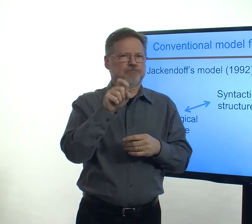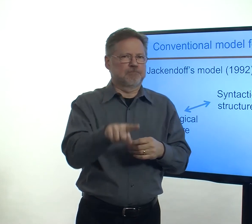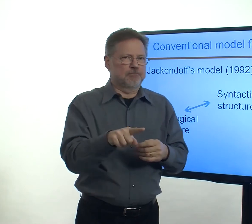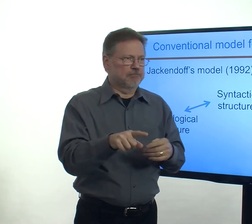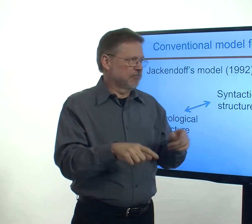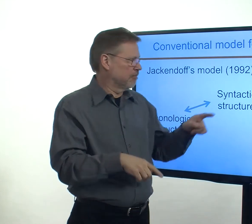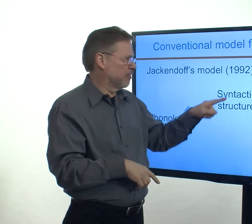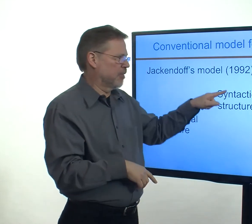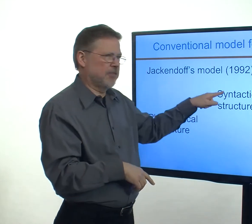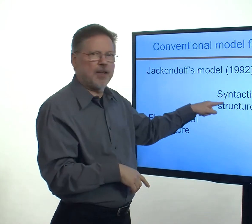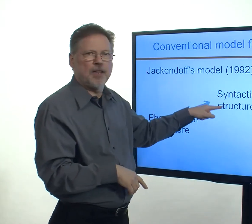is it syntax?